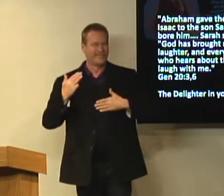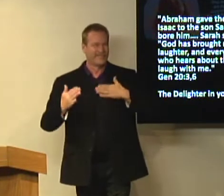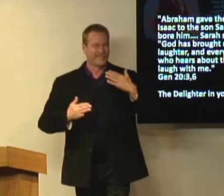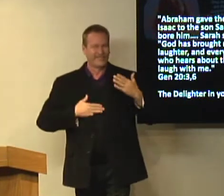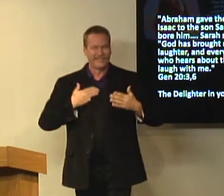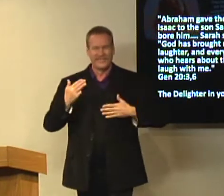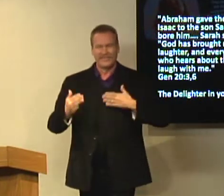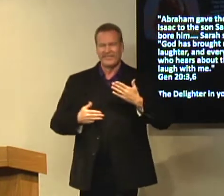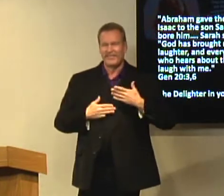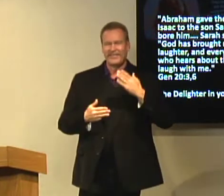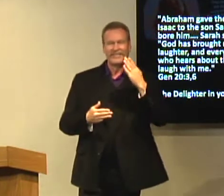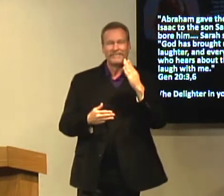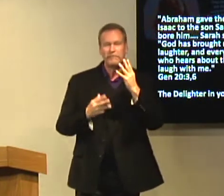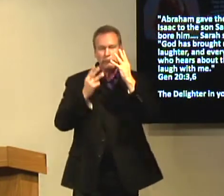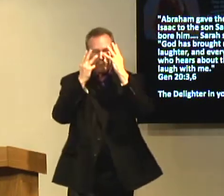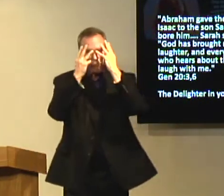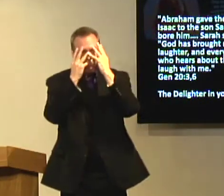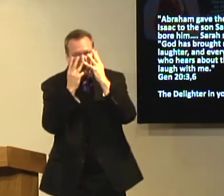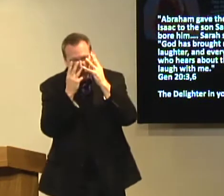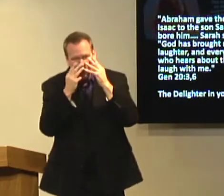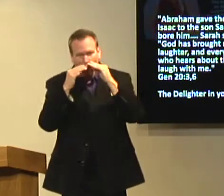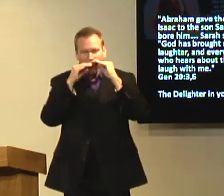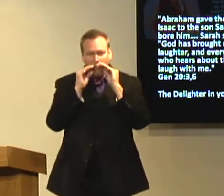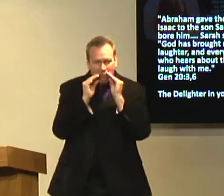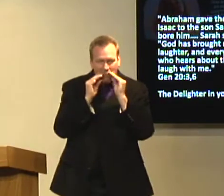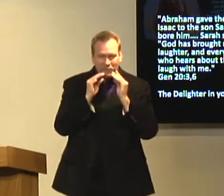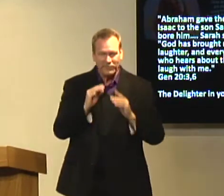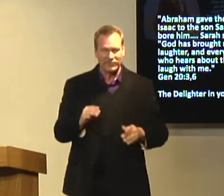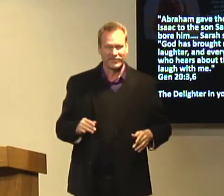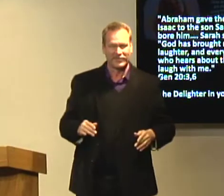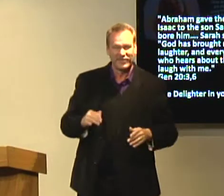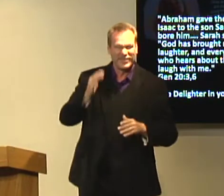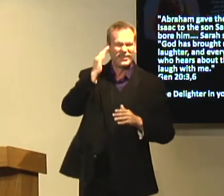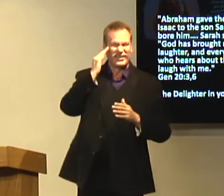Sarah was filled with joy when she gave birth to Isaac.